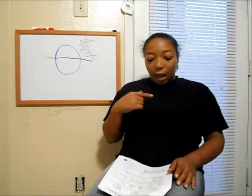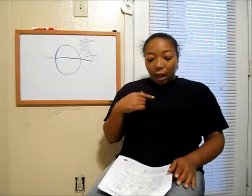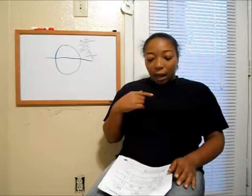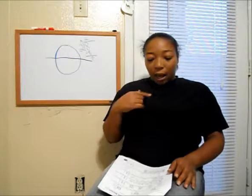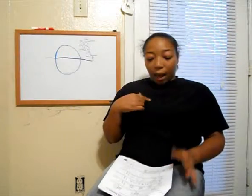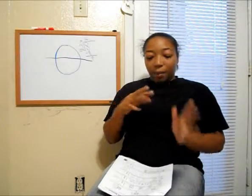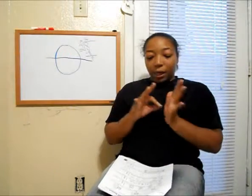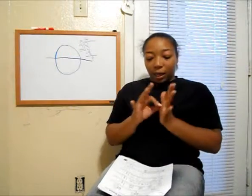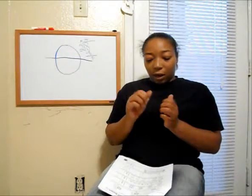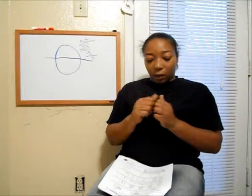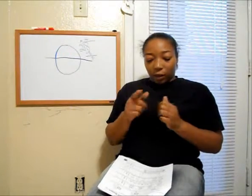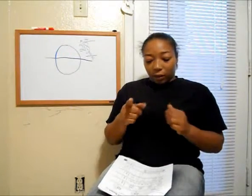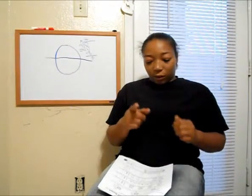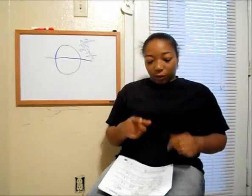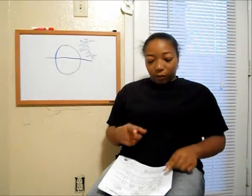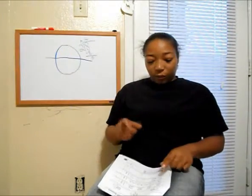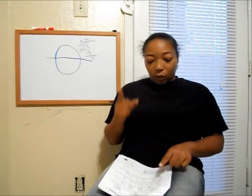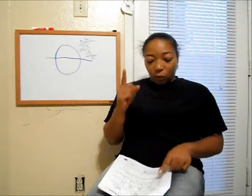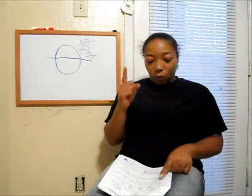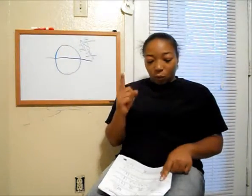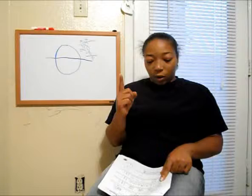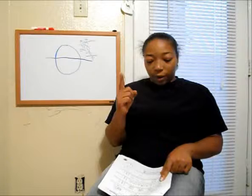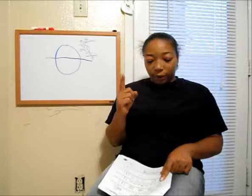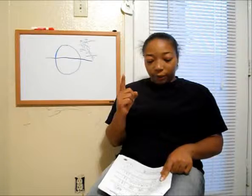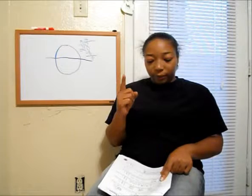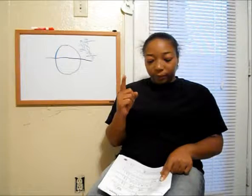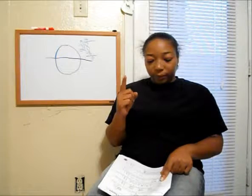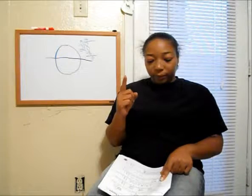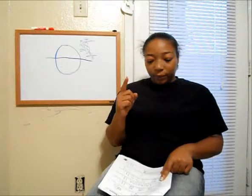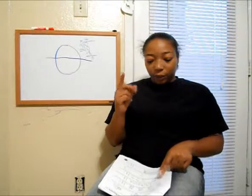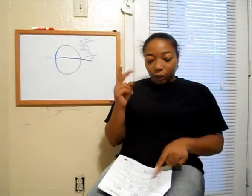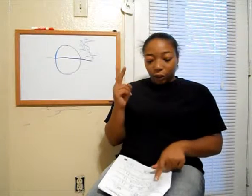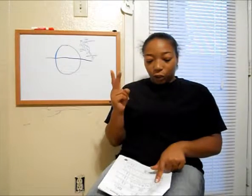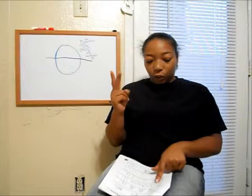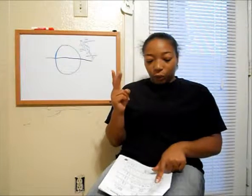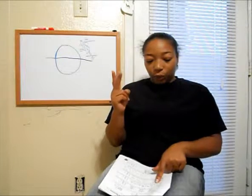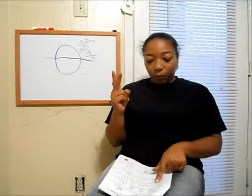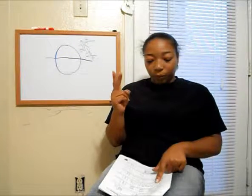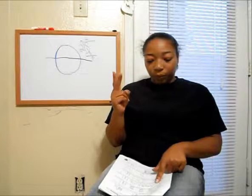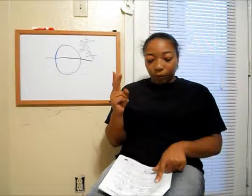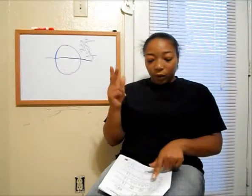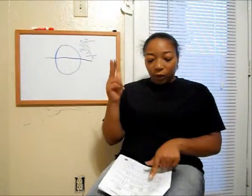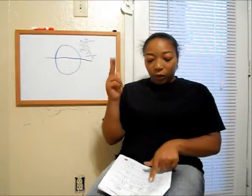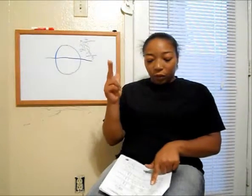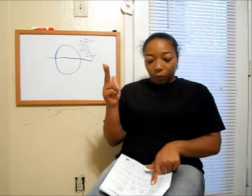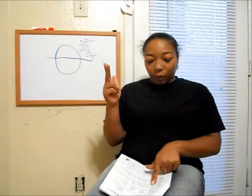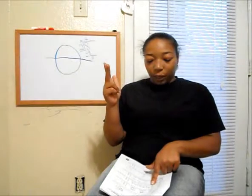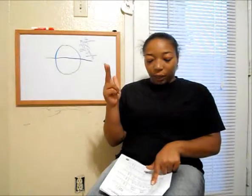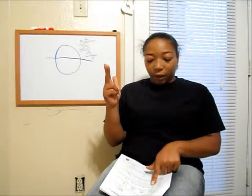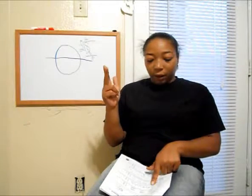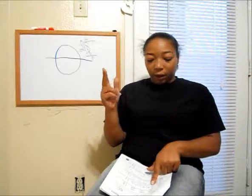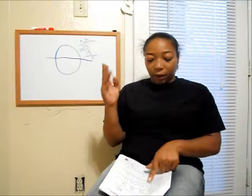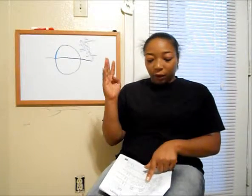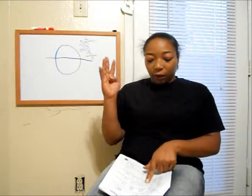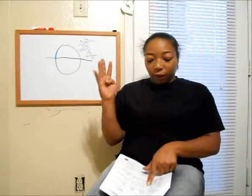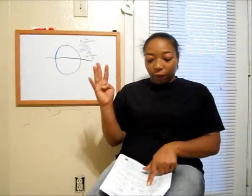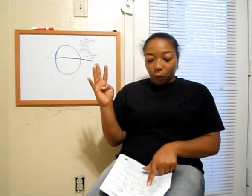I'm going to count with you. 1, 2, 3,